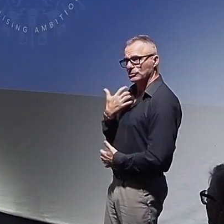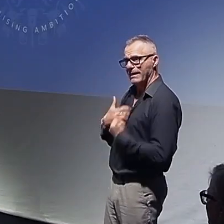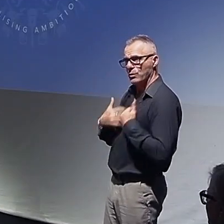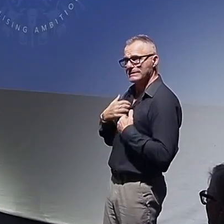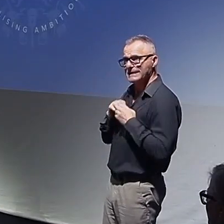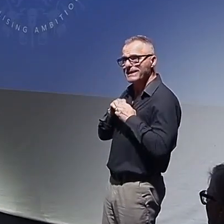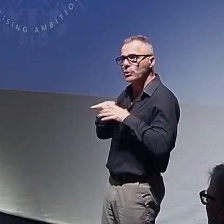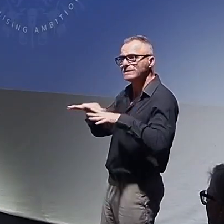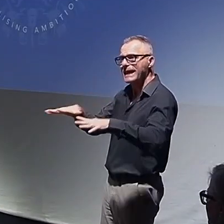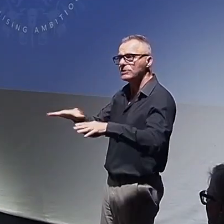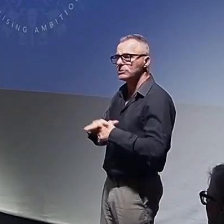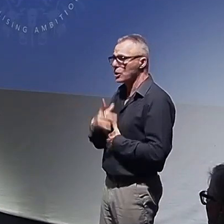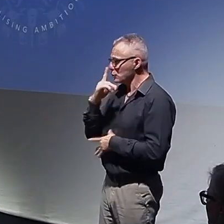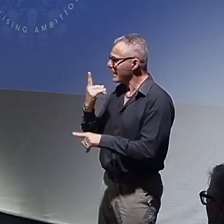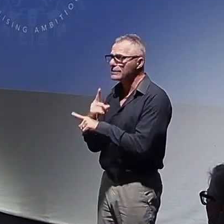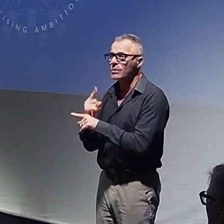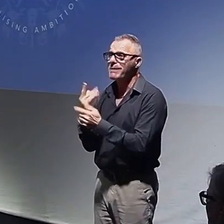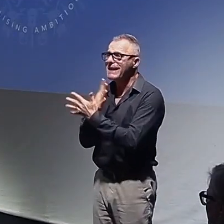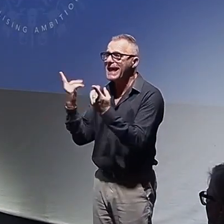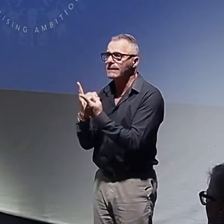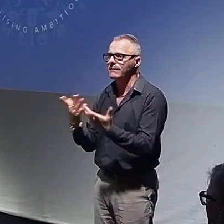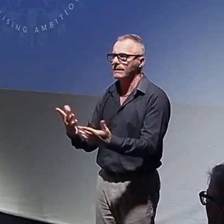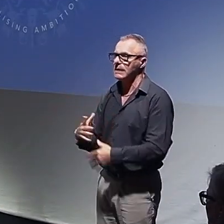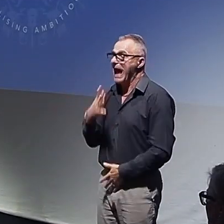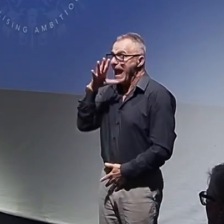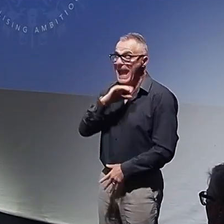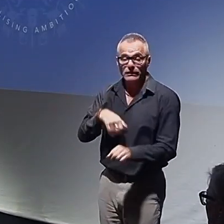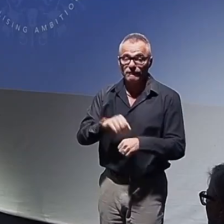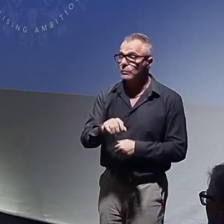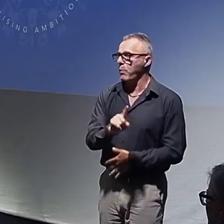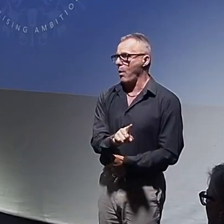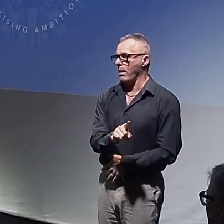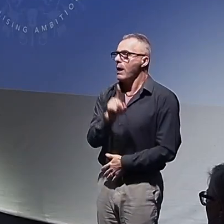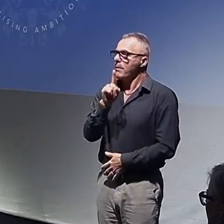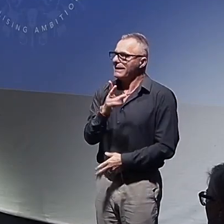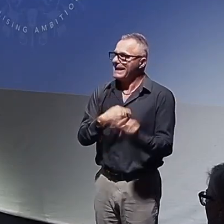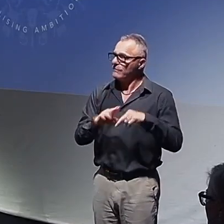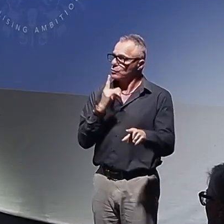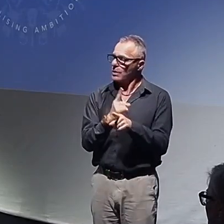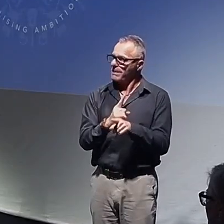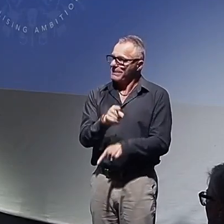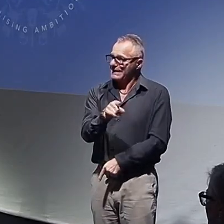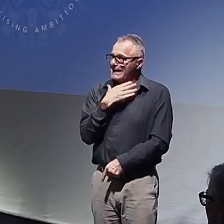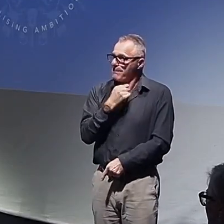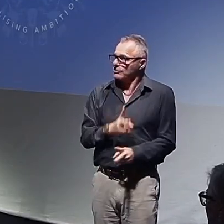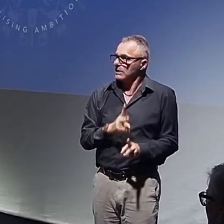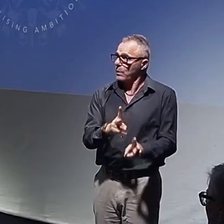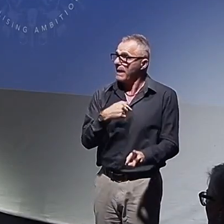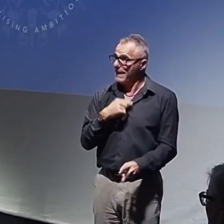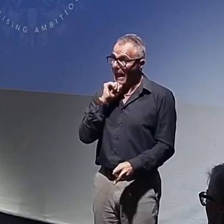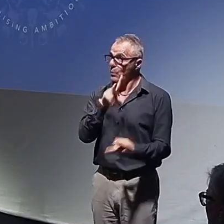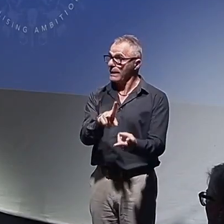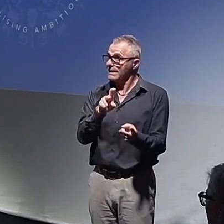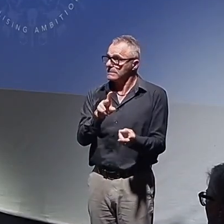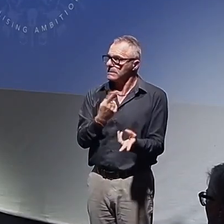it's contagious. You could be talking about anything. I can't stand football, but if you talk about it in such a passionate way, I'm listening. If someone